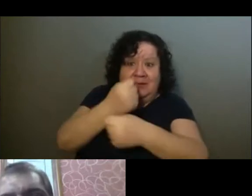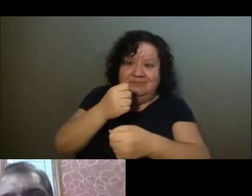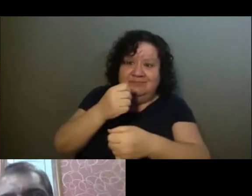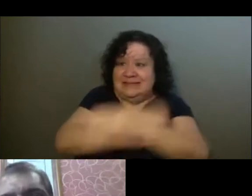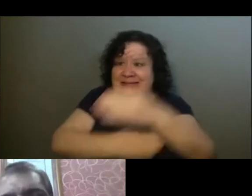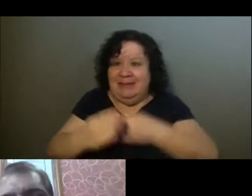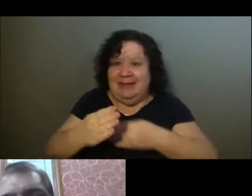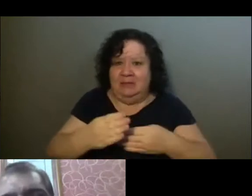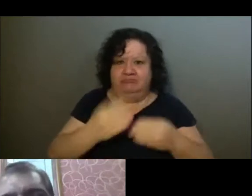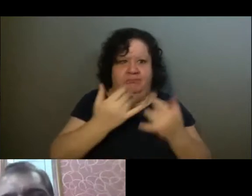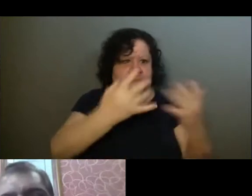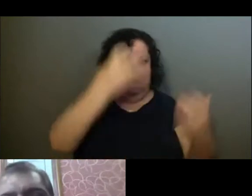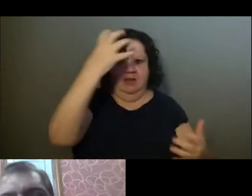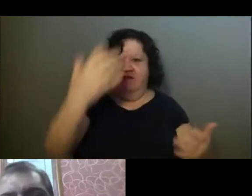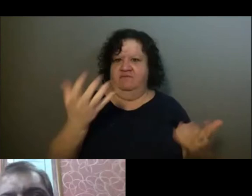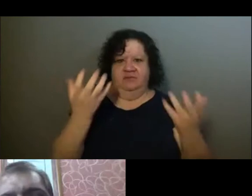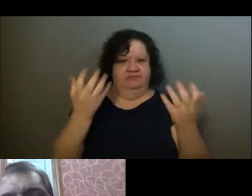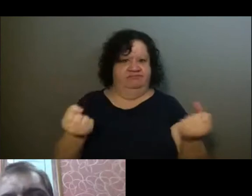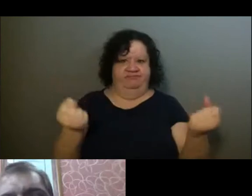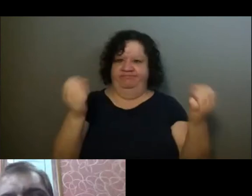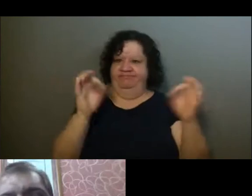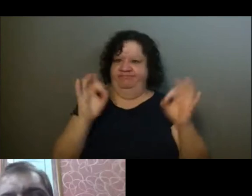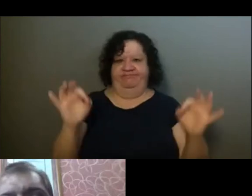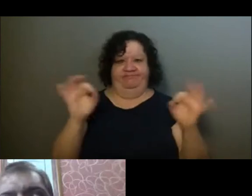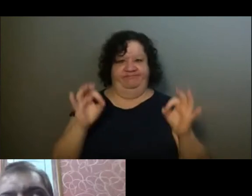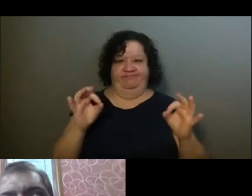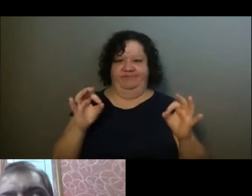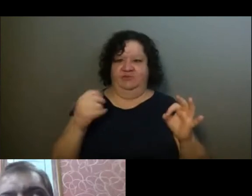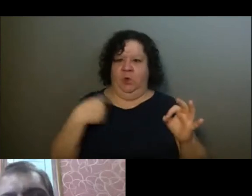that we take care of each and every individual and